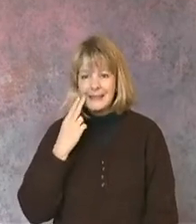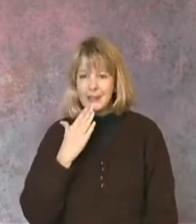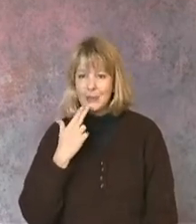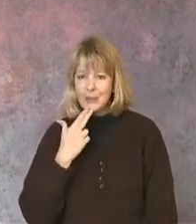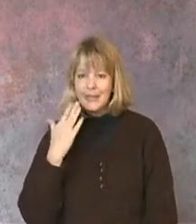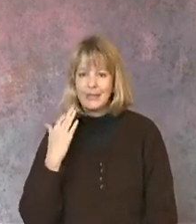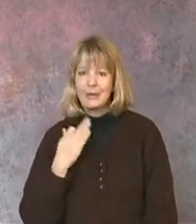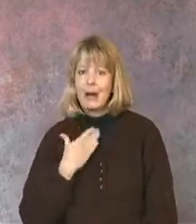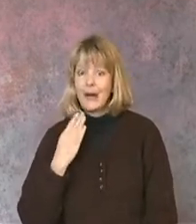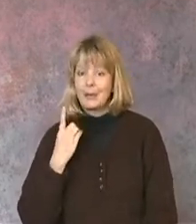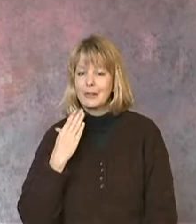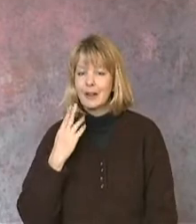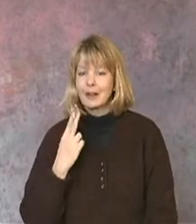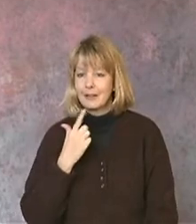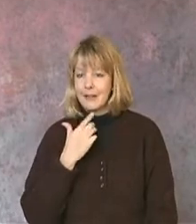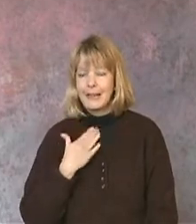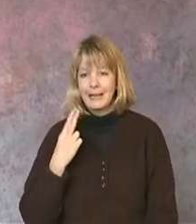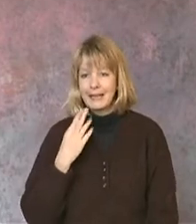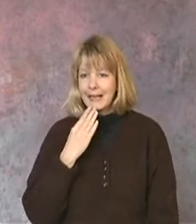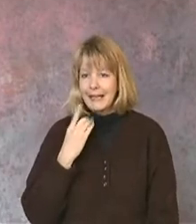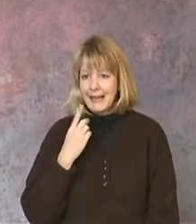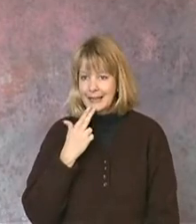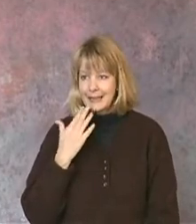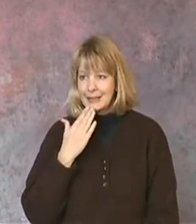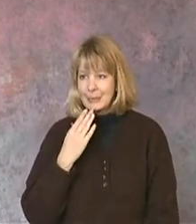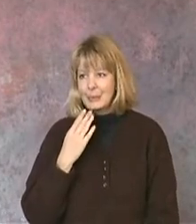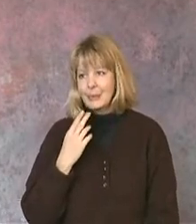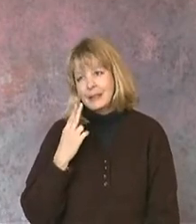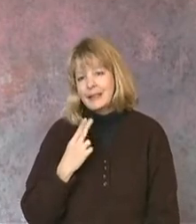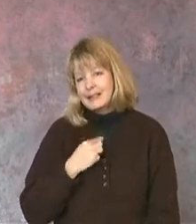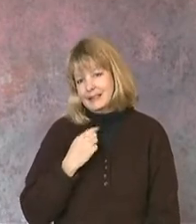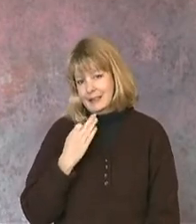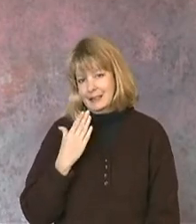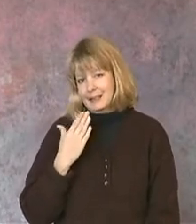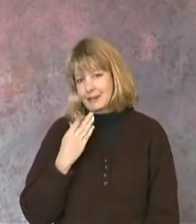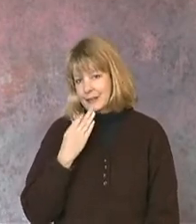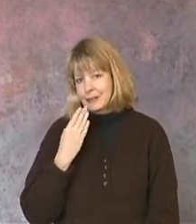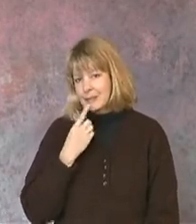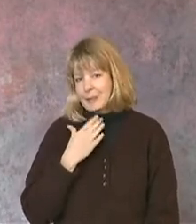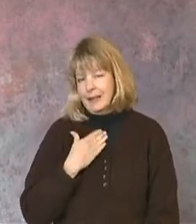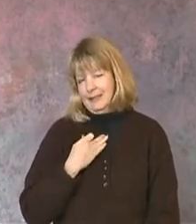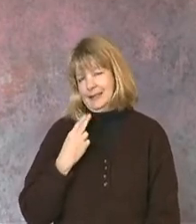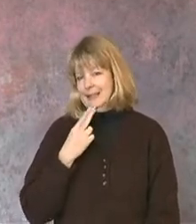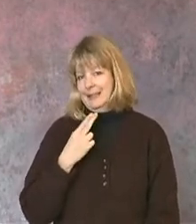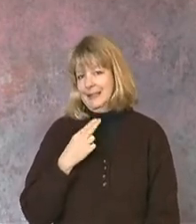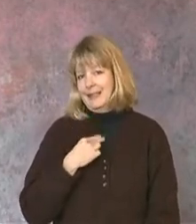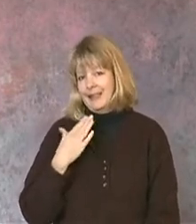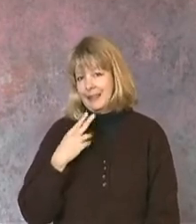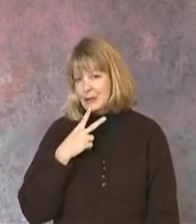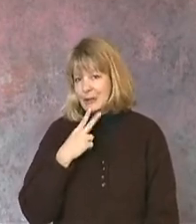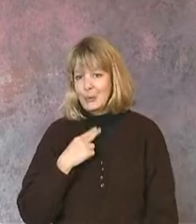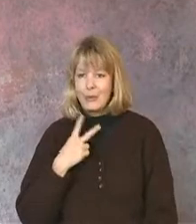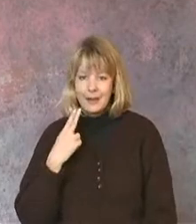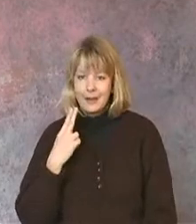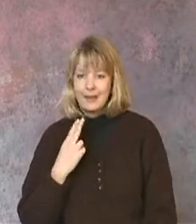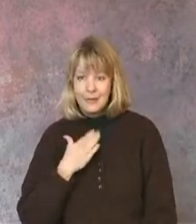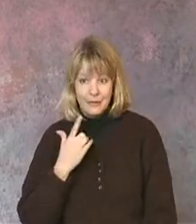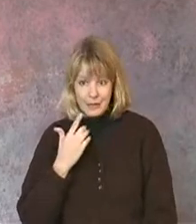to get around on the lake and get to the different places that you think the fish may